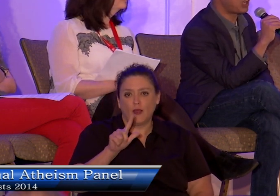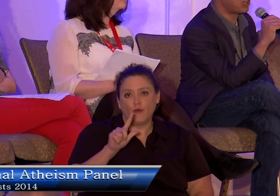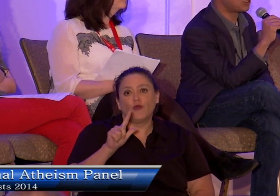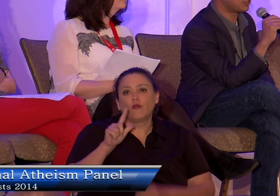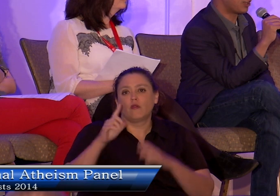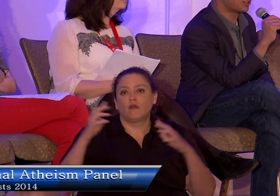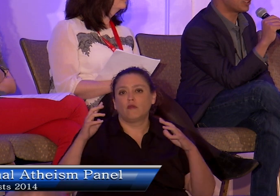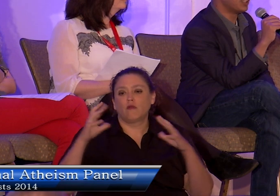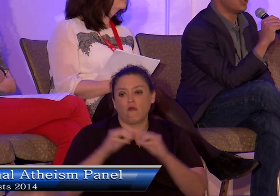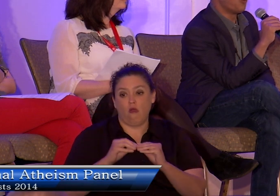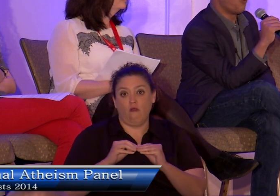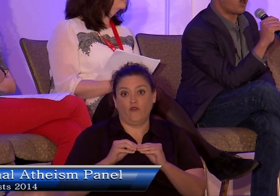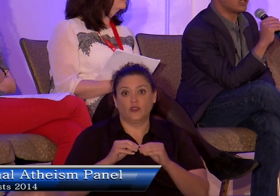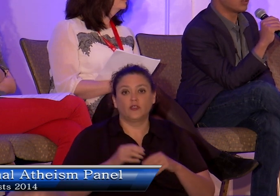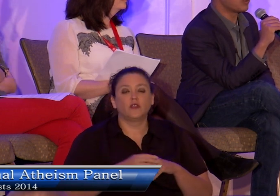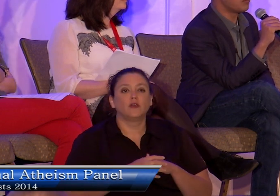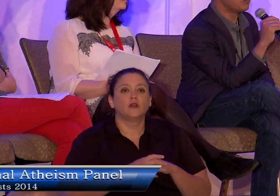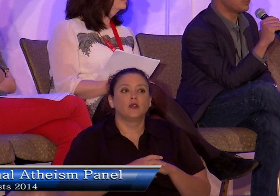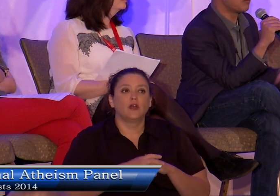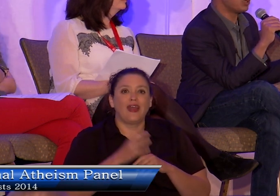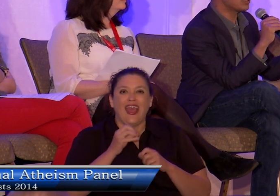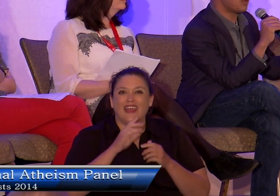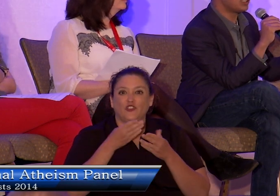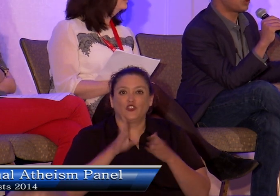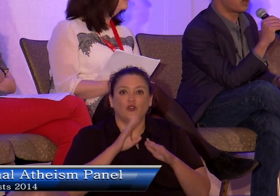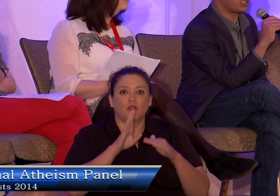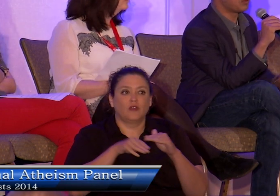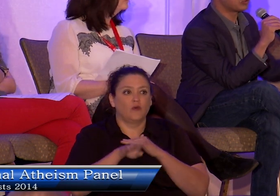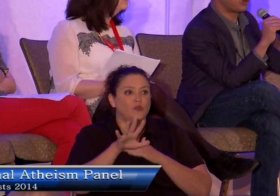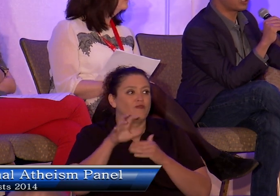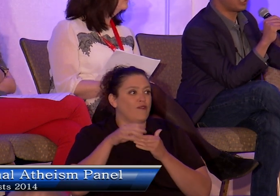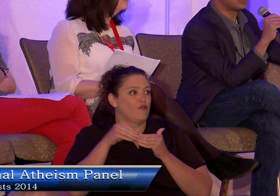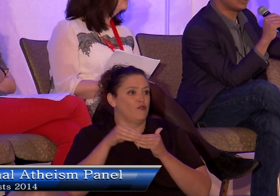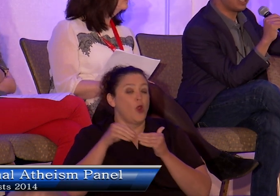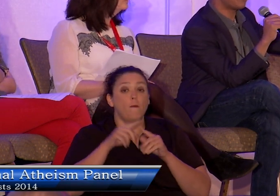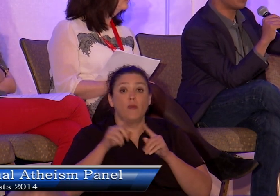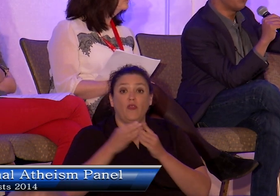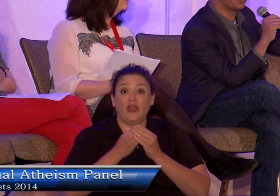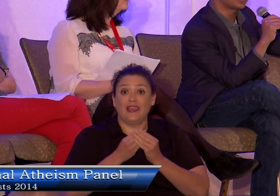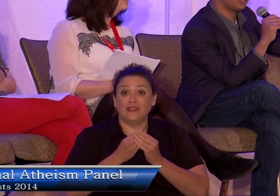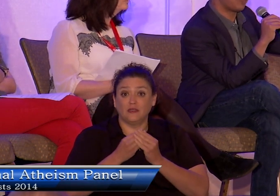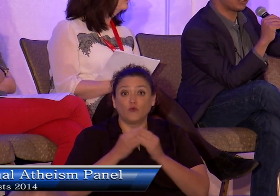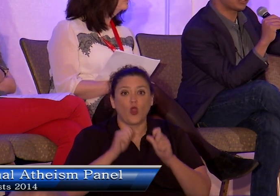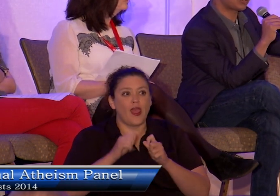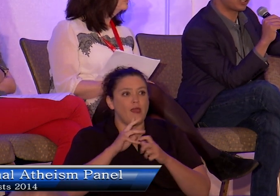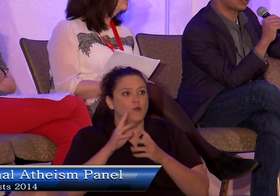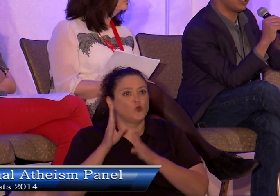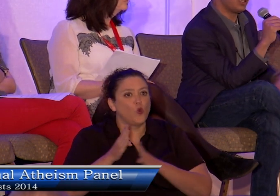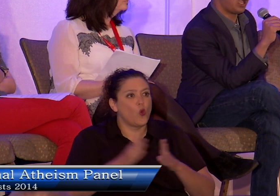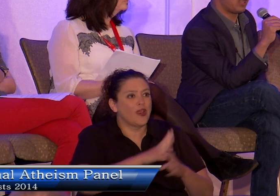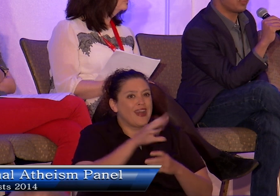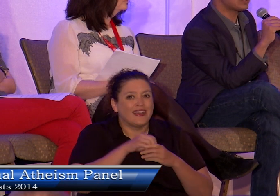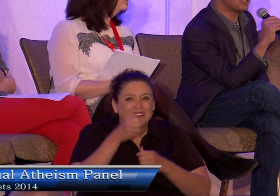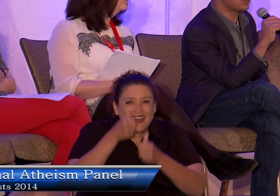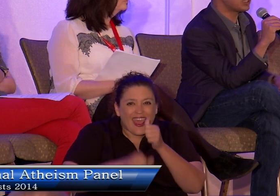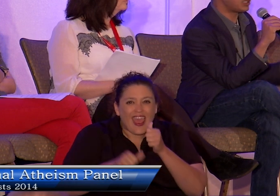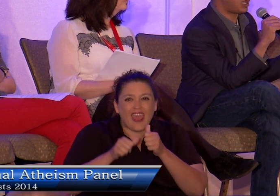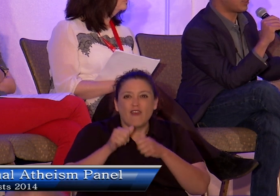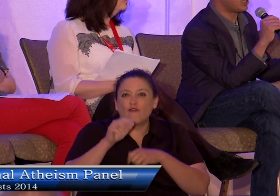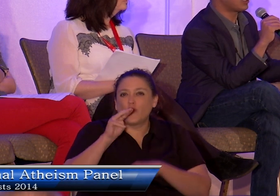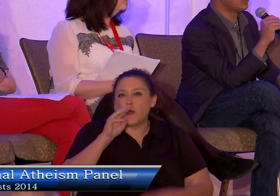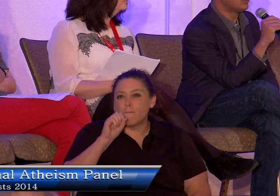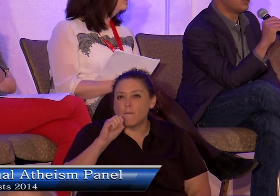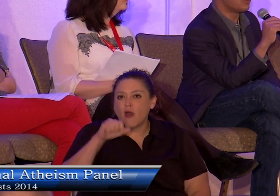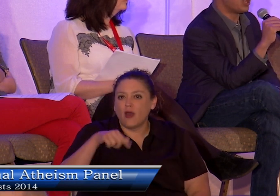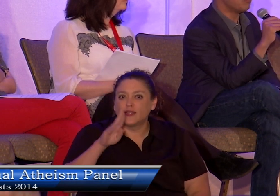admission is $500. While the Islamists were able to organize in every mosque, in every district. And that's something that